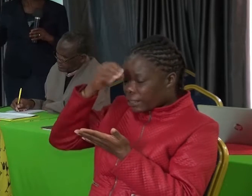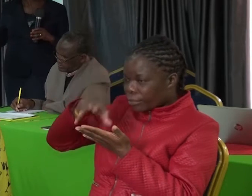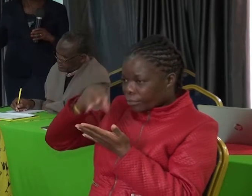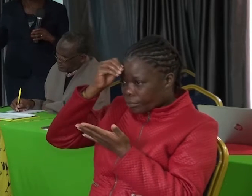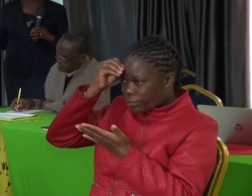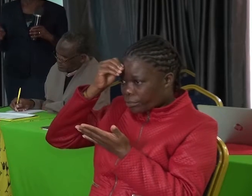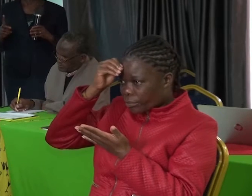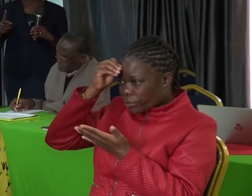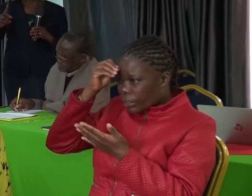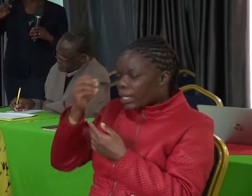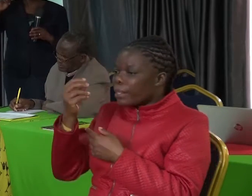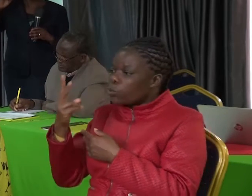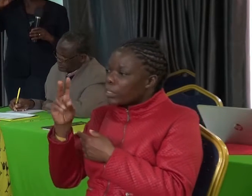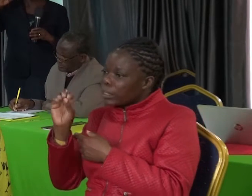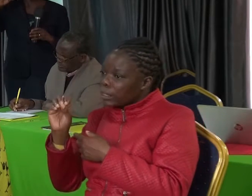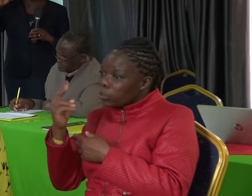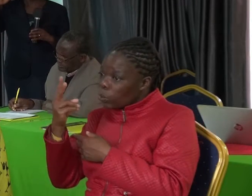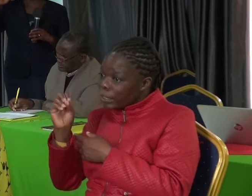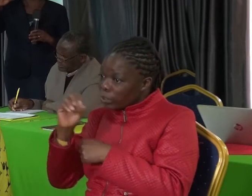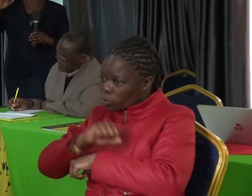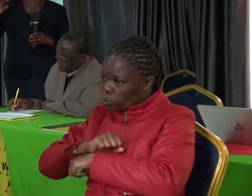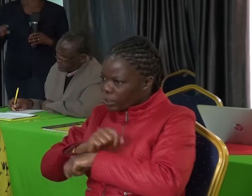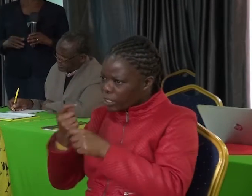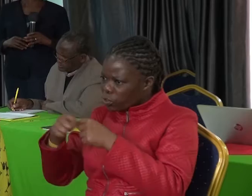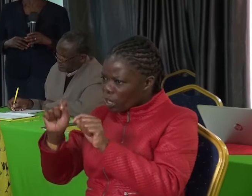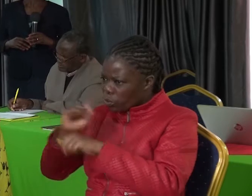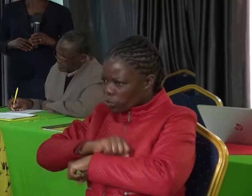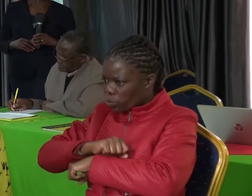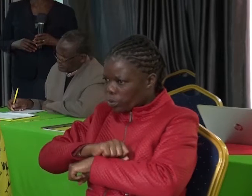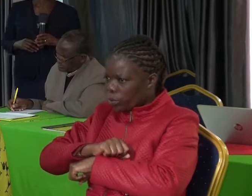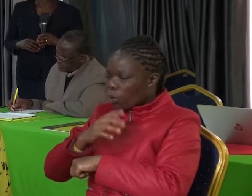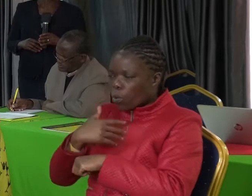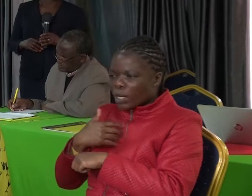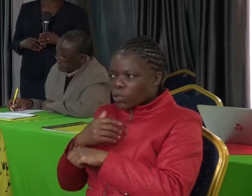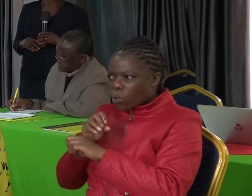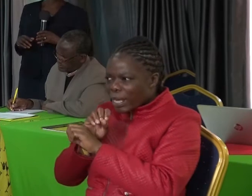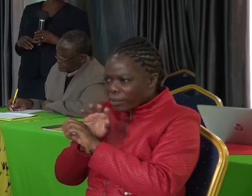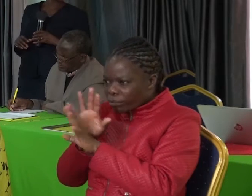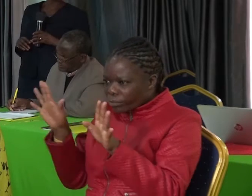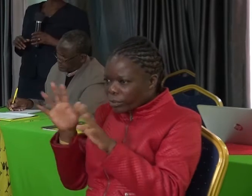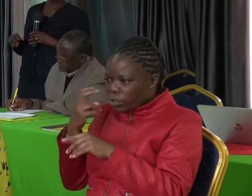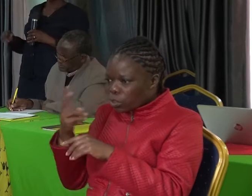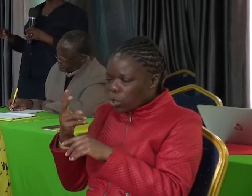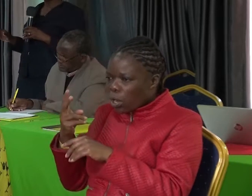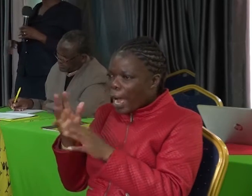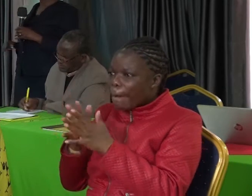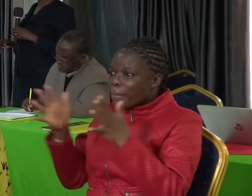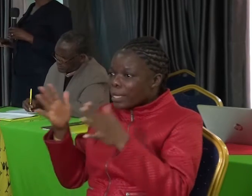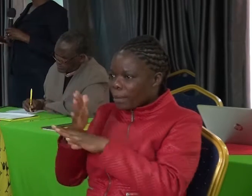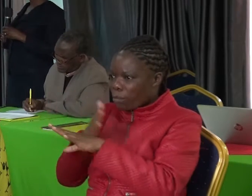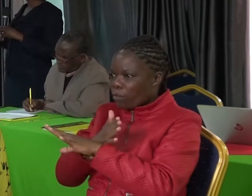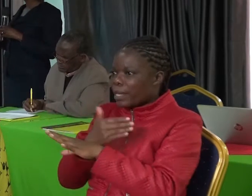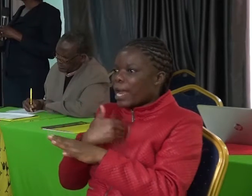these 20 schools, we want it to visibly show a big improvement has